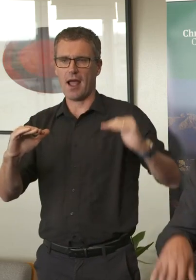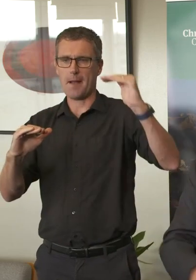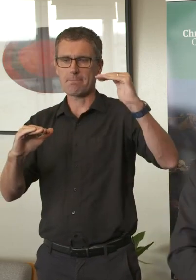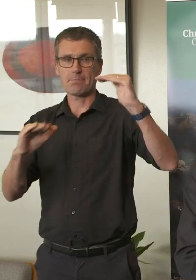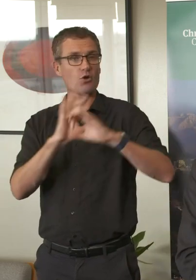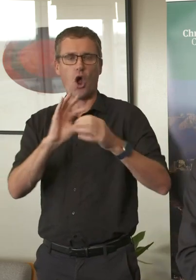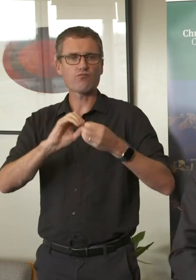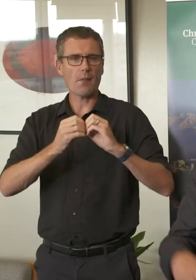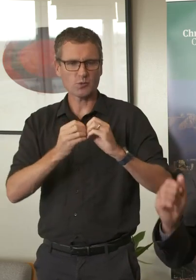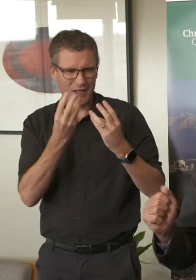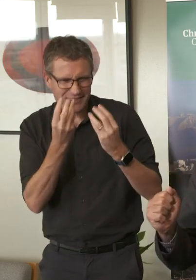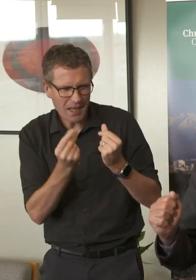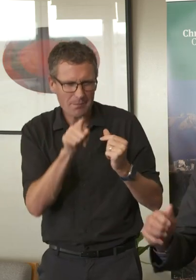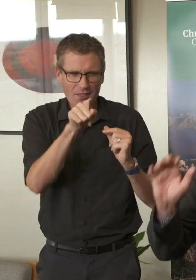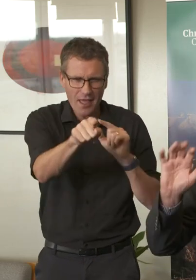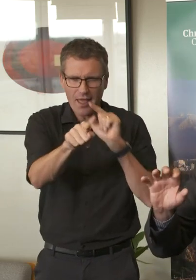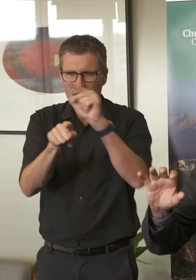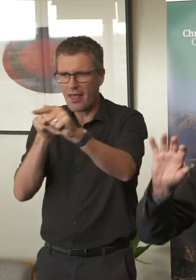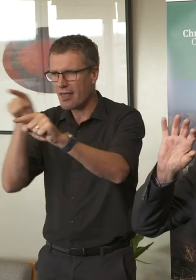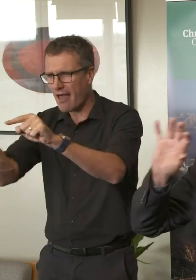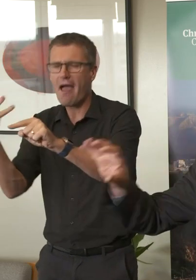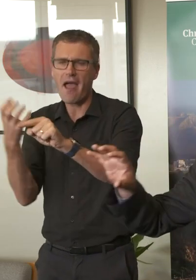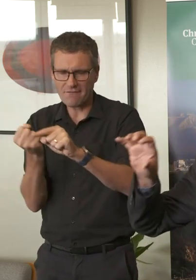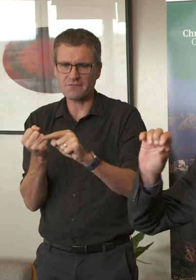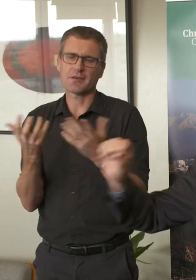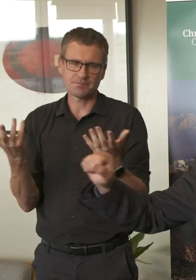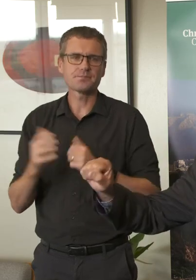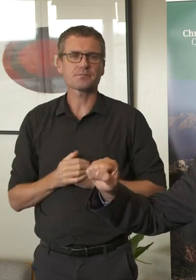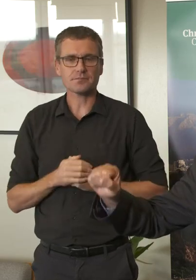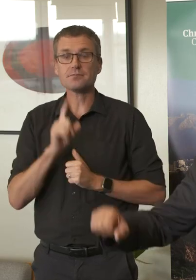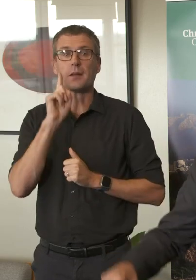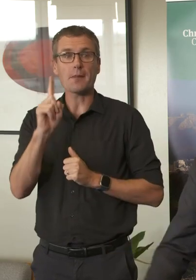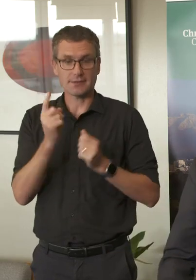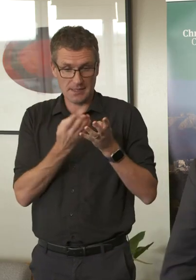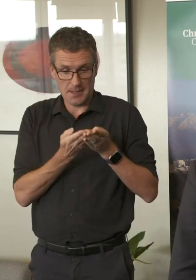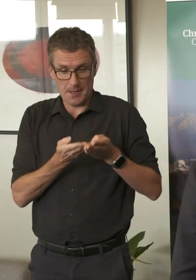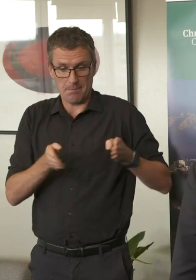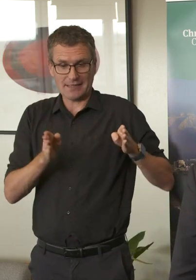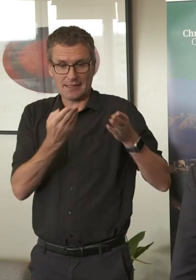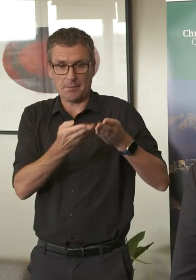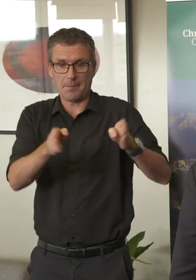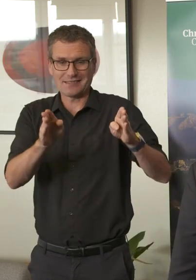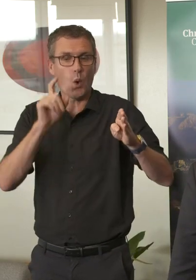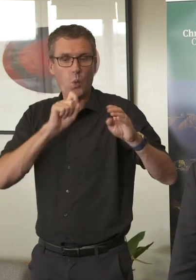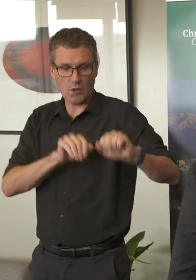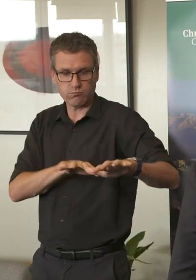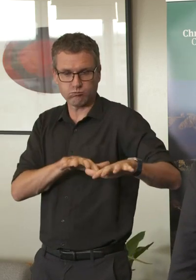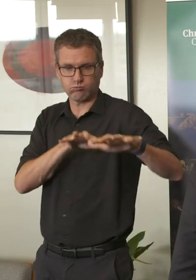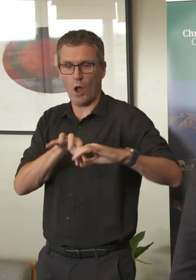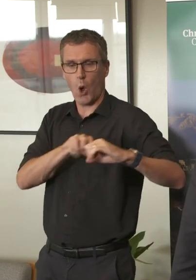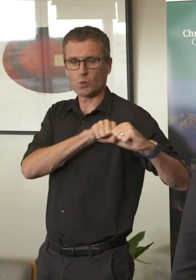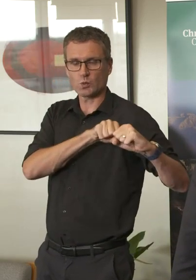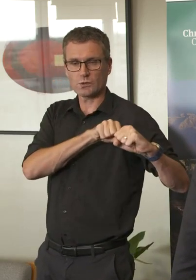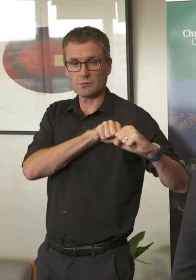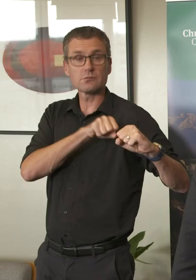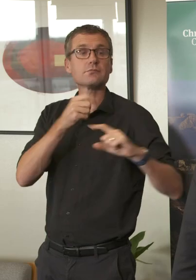just those isolated bits. But the main thing is, we've got the retention basins holding it back. About 35 years ago, the council and the drainage